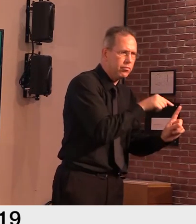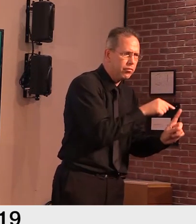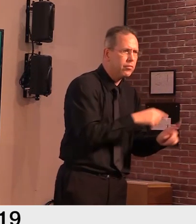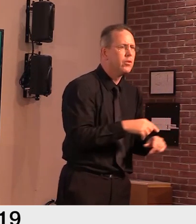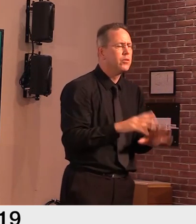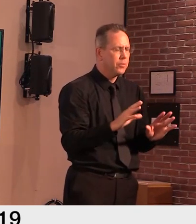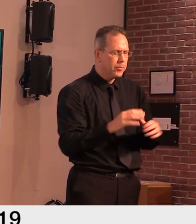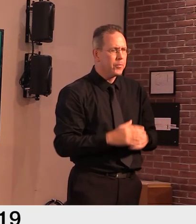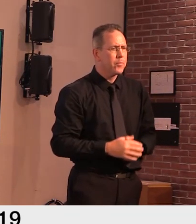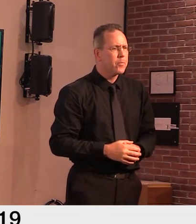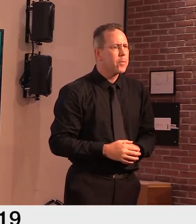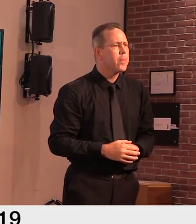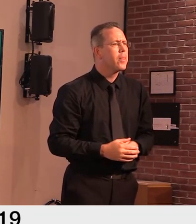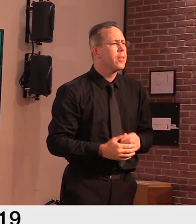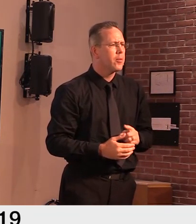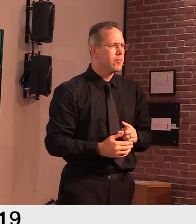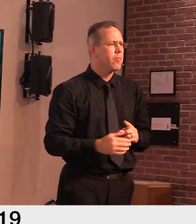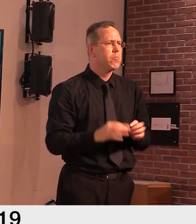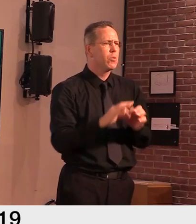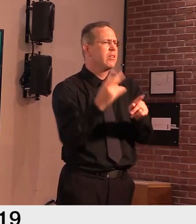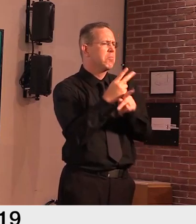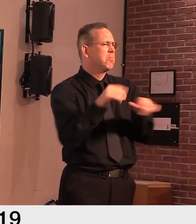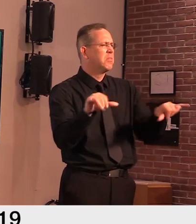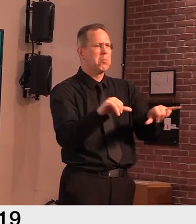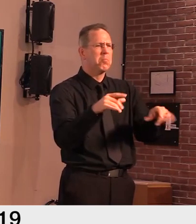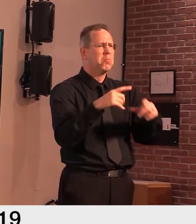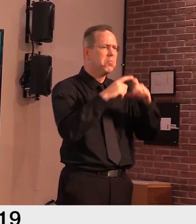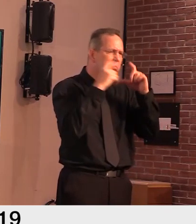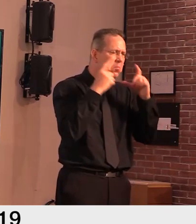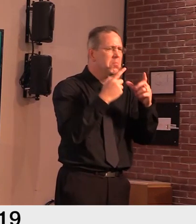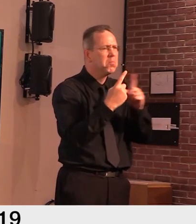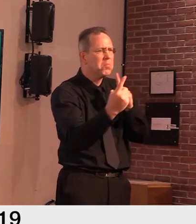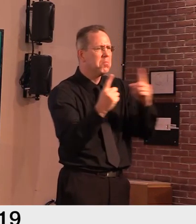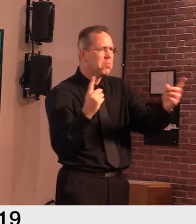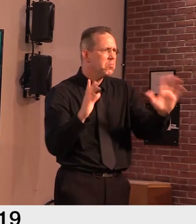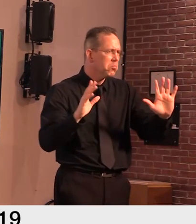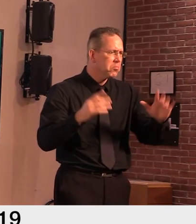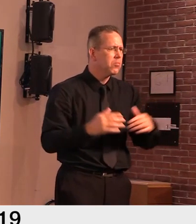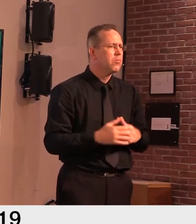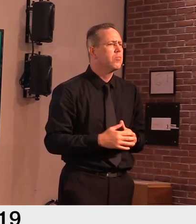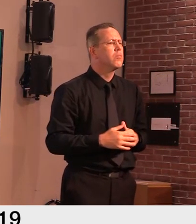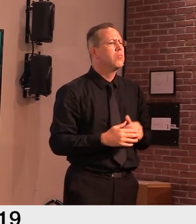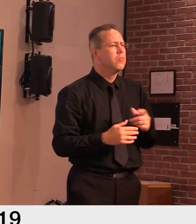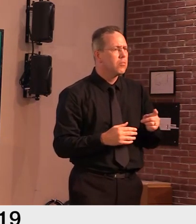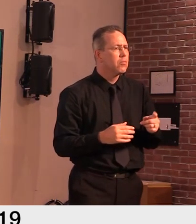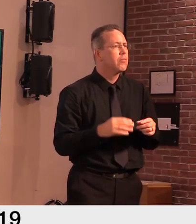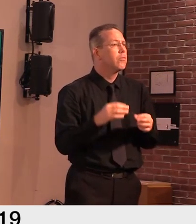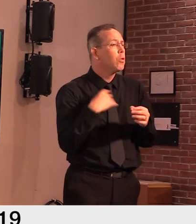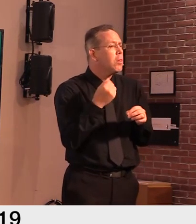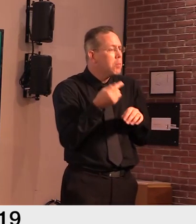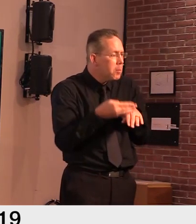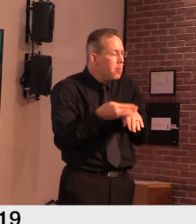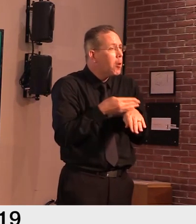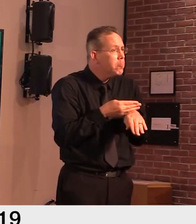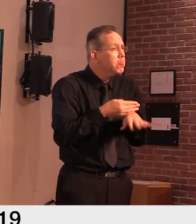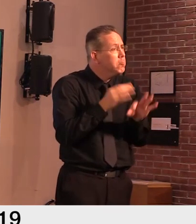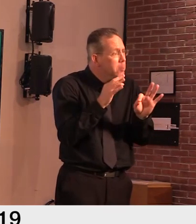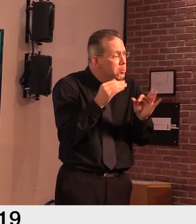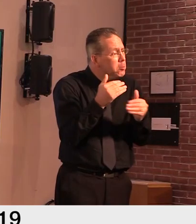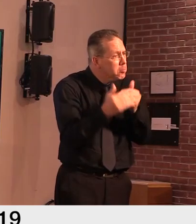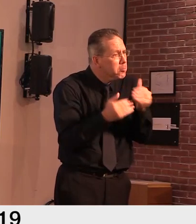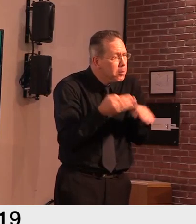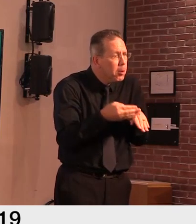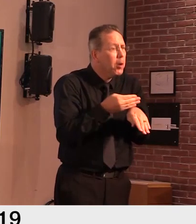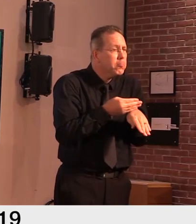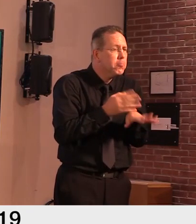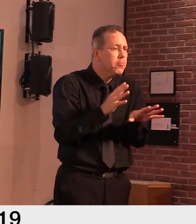to use an appropriate Vermont analogy, this is approximately the length of a cow. As I said, this is another step